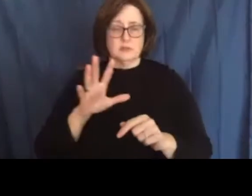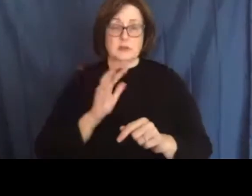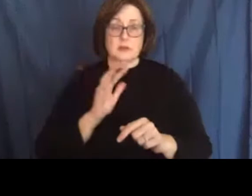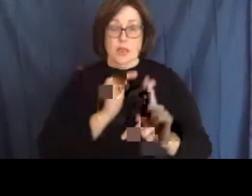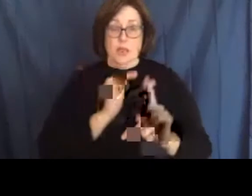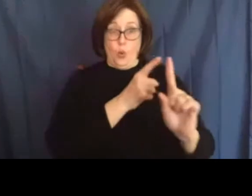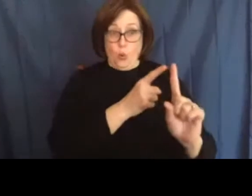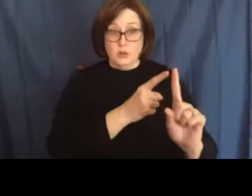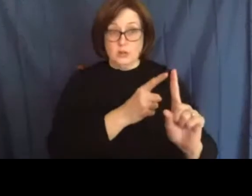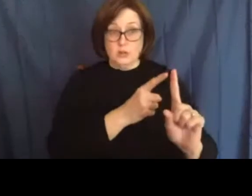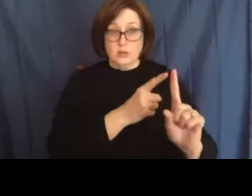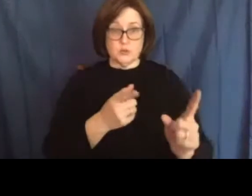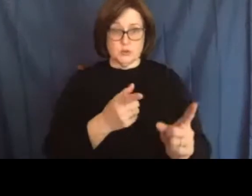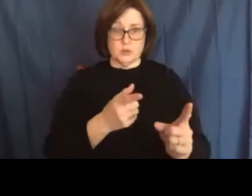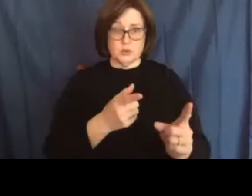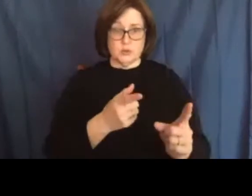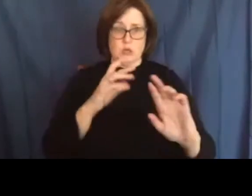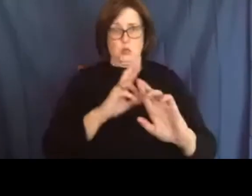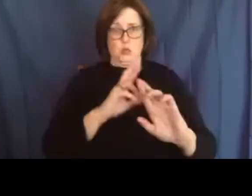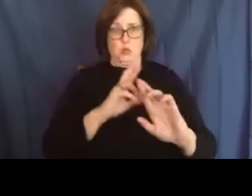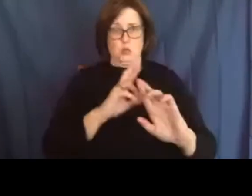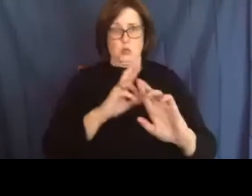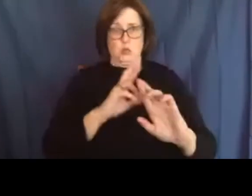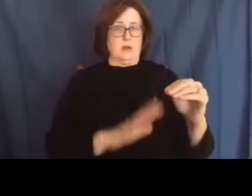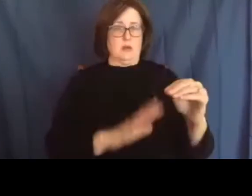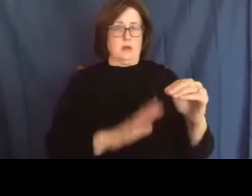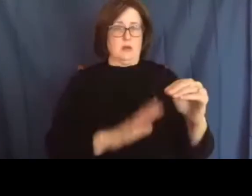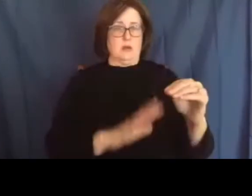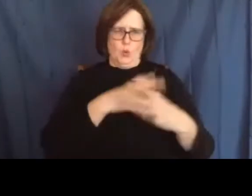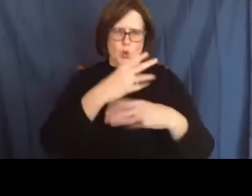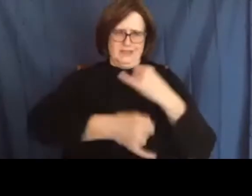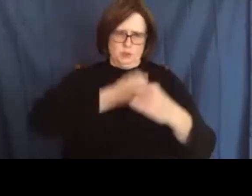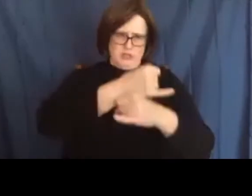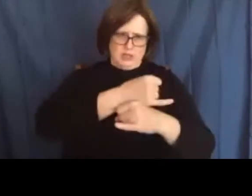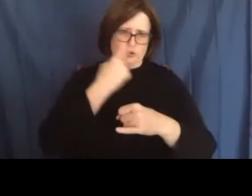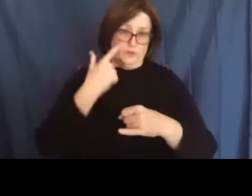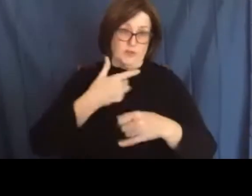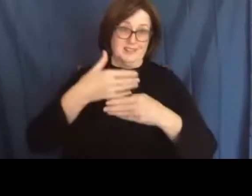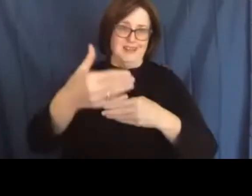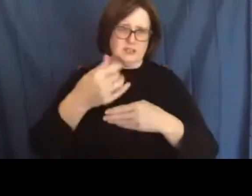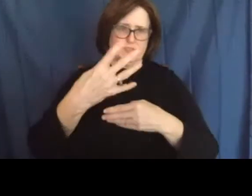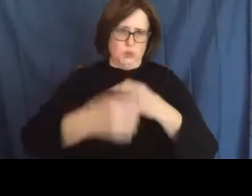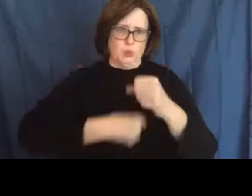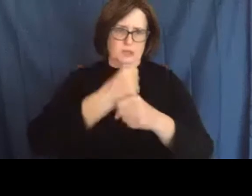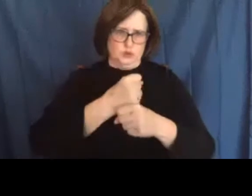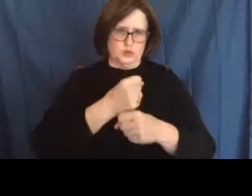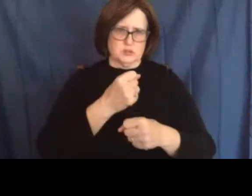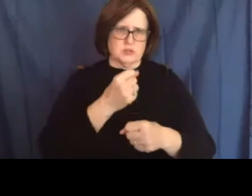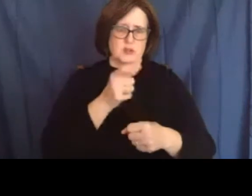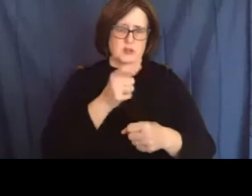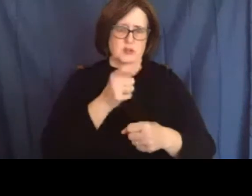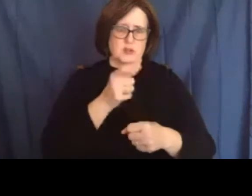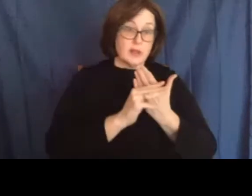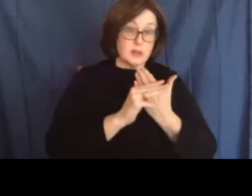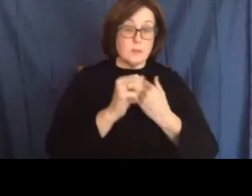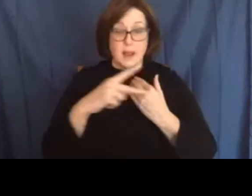launch this internationally, translated into many languages over the next few years. So all of the curriculum, the app, everything will